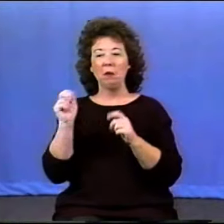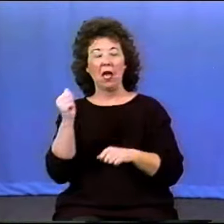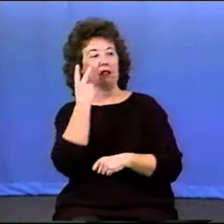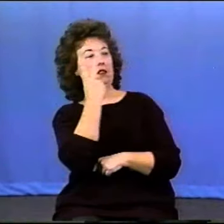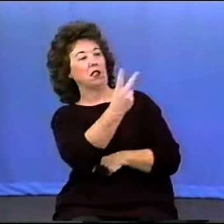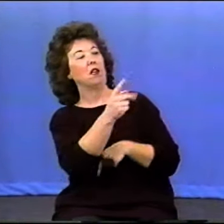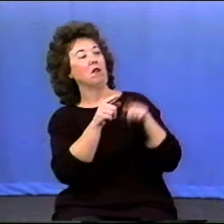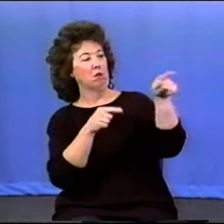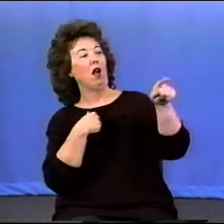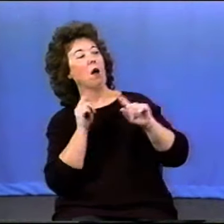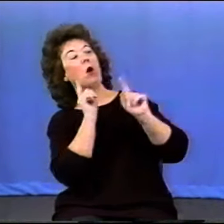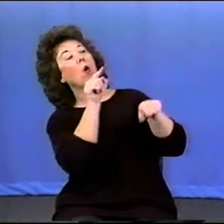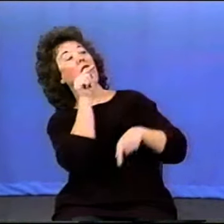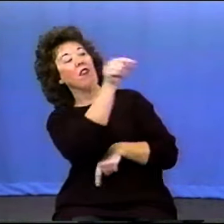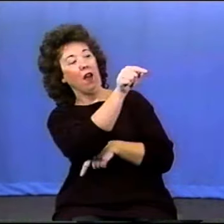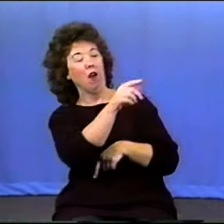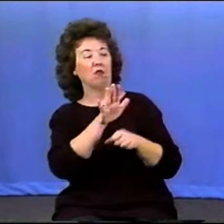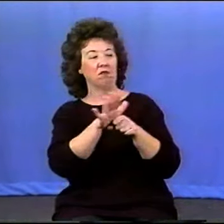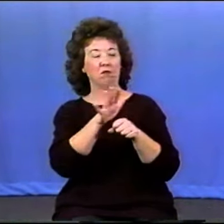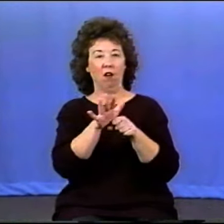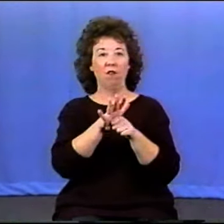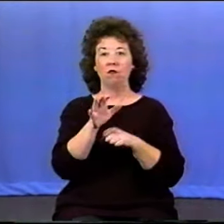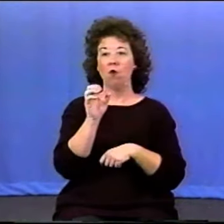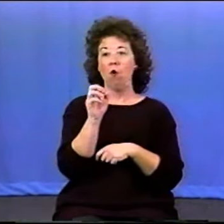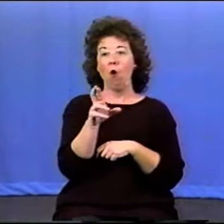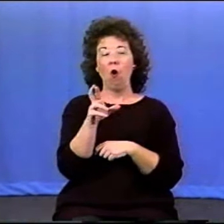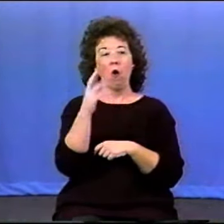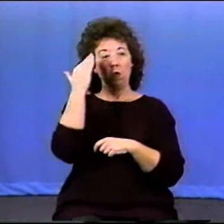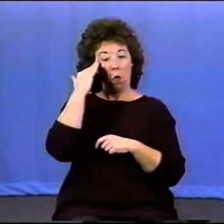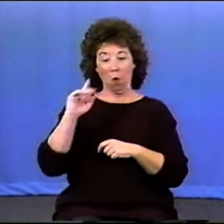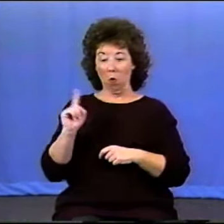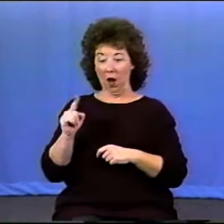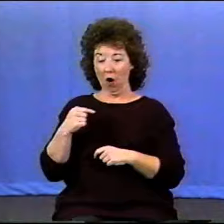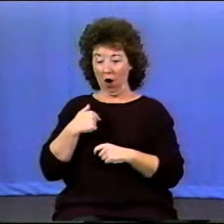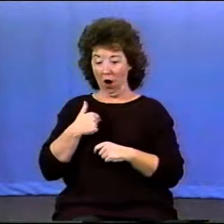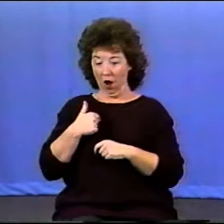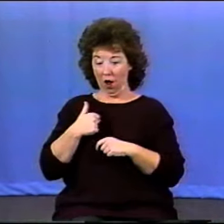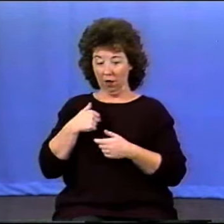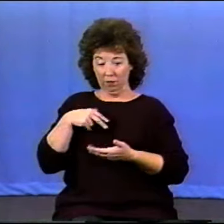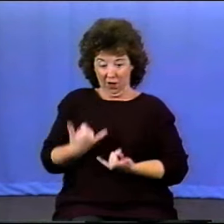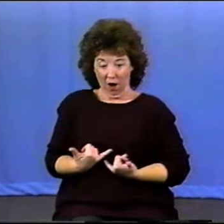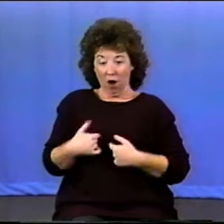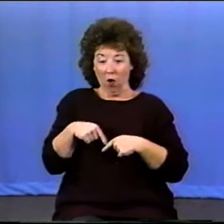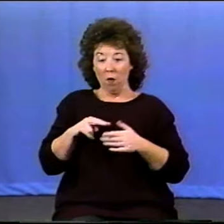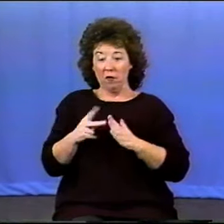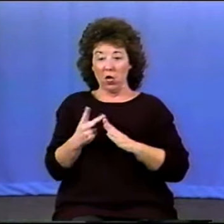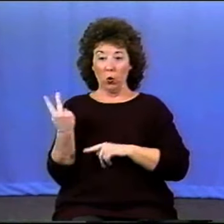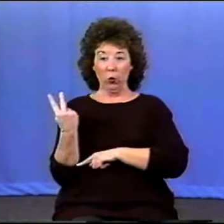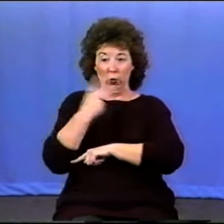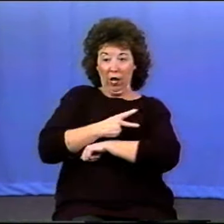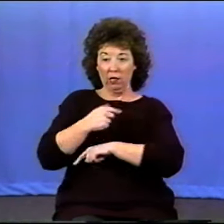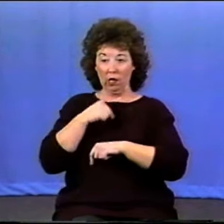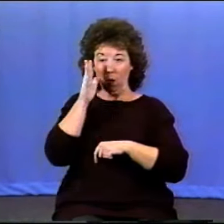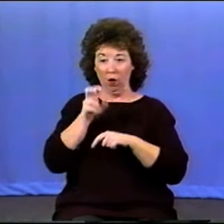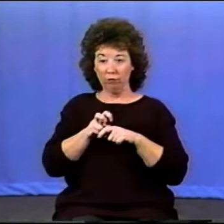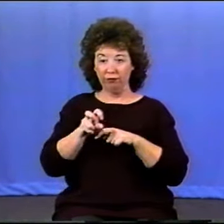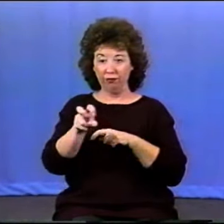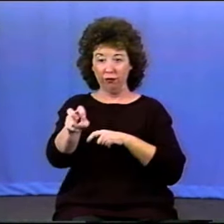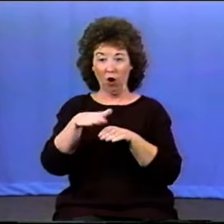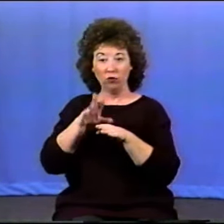or they could locate themselves in terms of 2 days travel down the river or over the